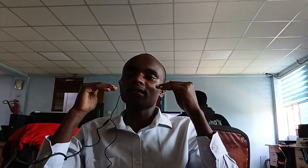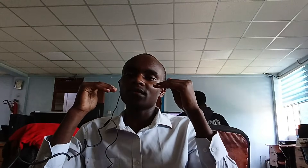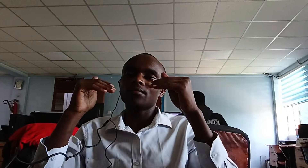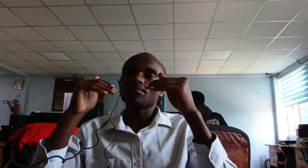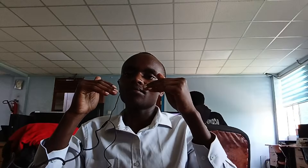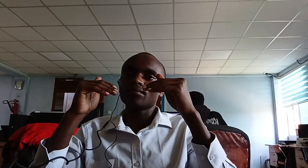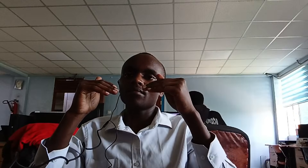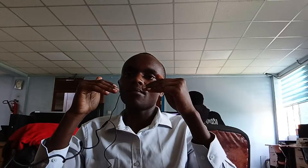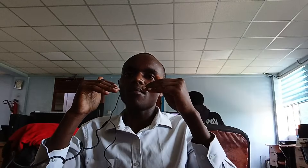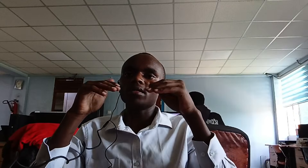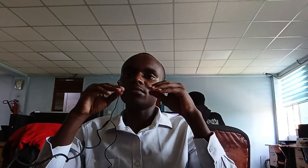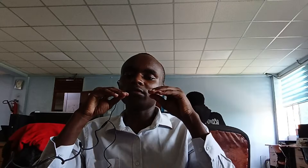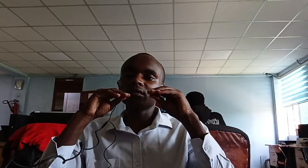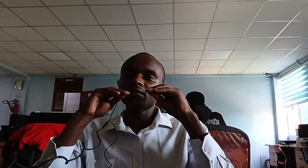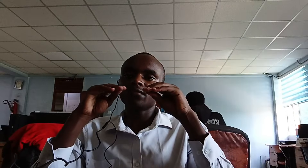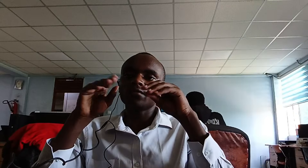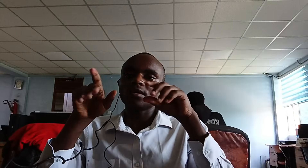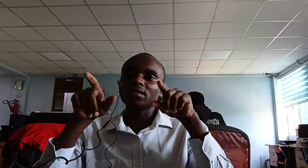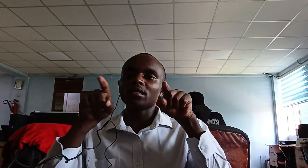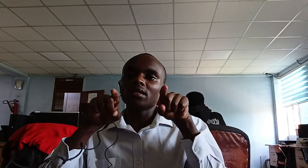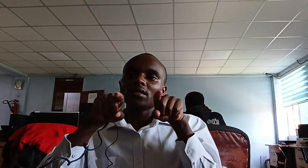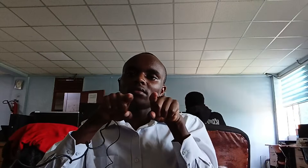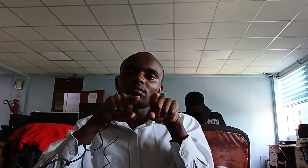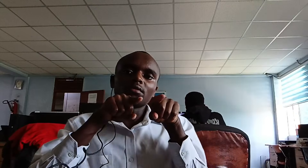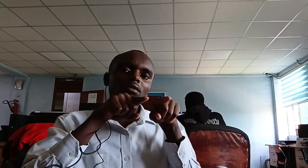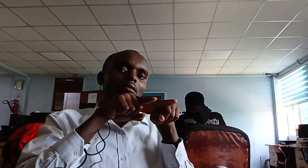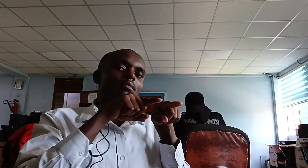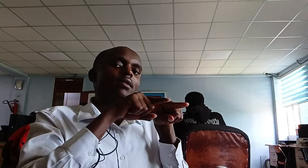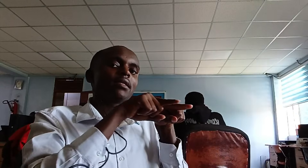same, but moving forward. So it will be